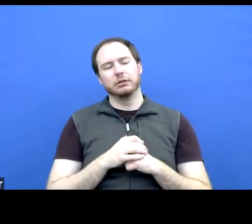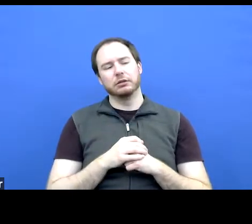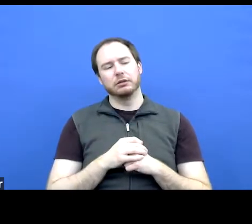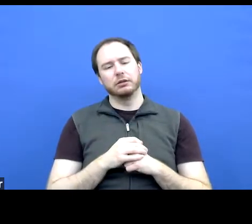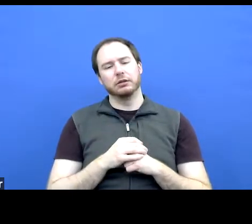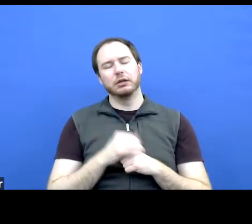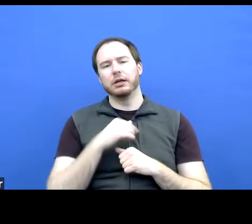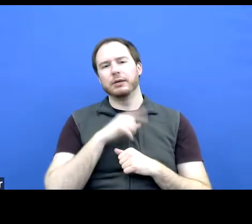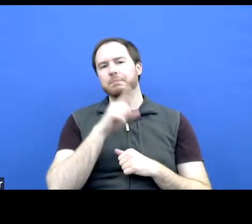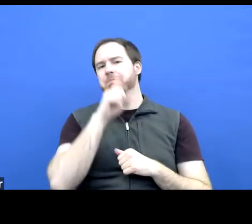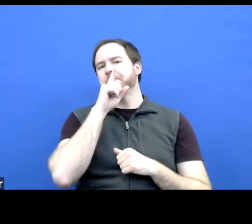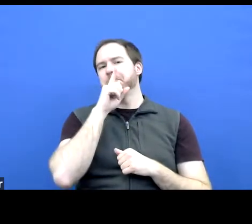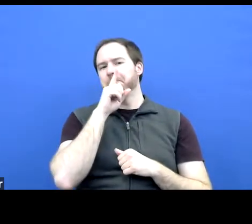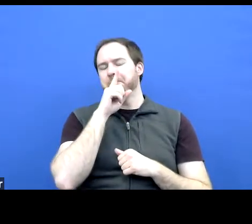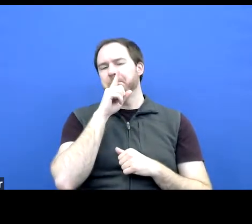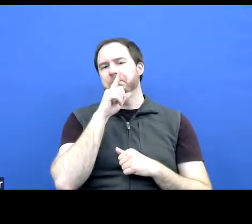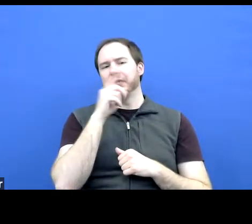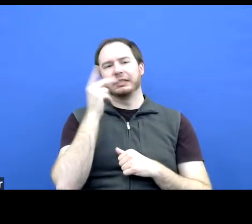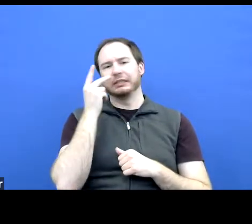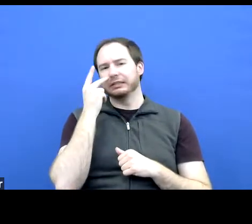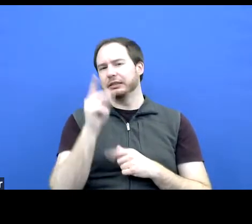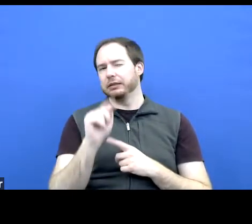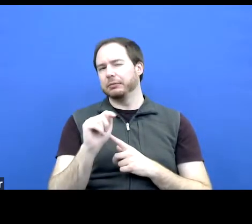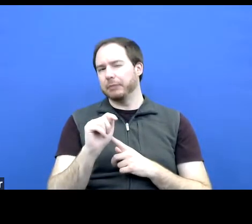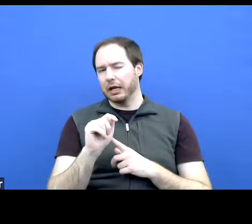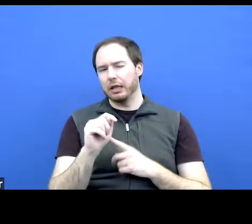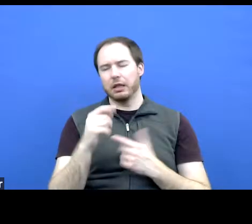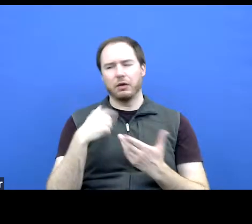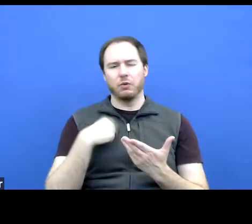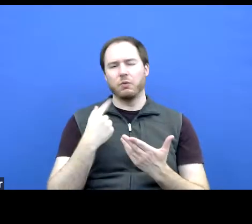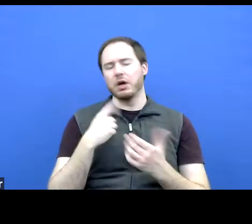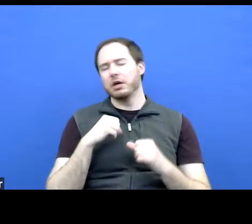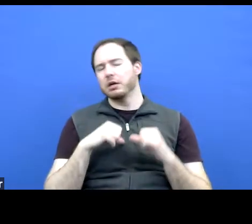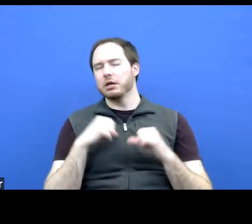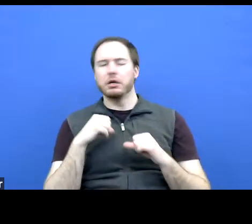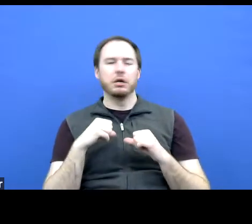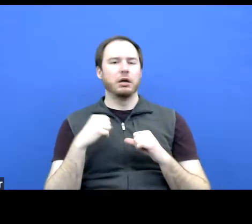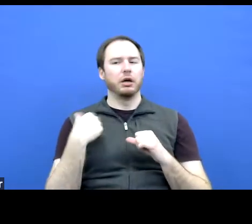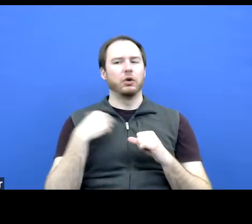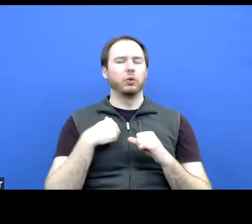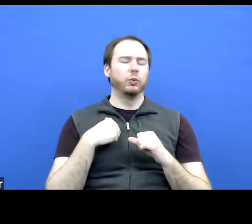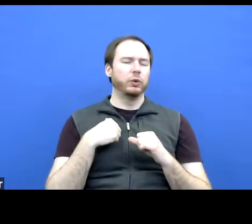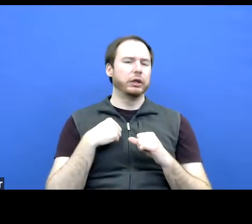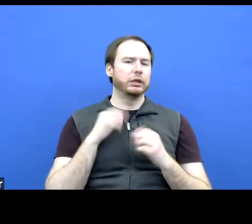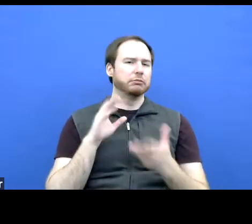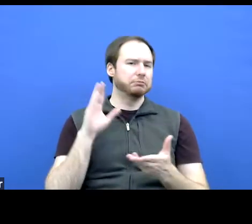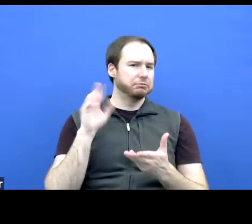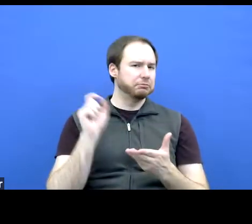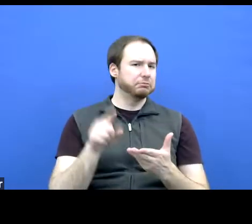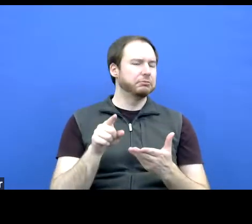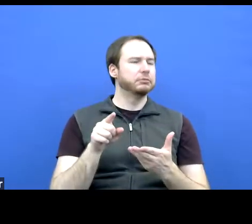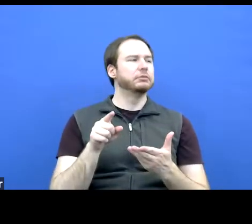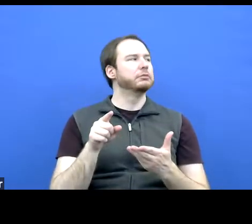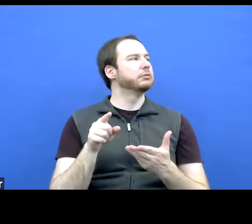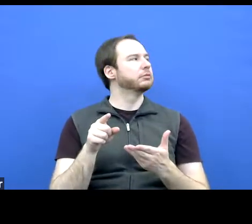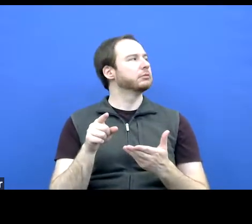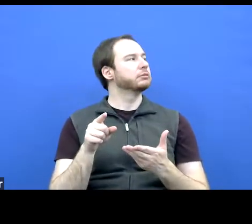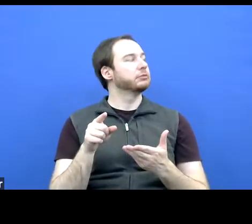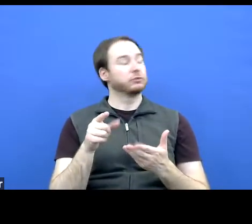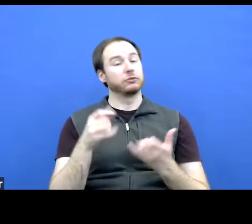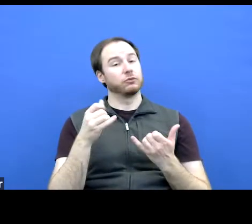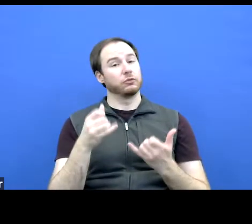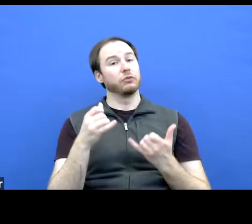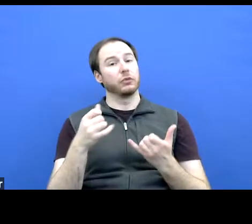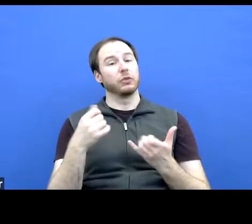I didn't find any mention of the toilet, so that was, some of the things we've raised the issues. Right